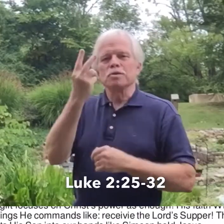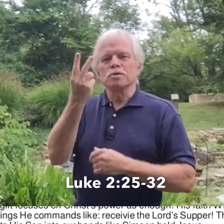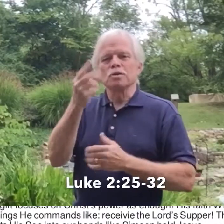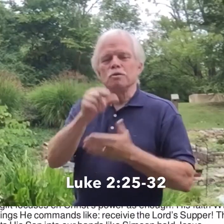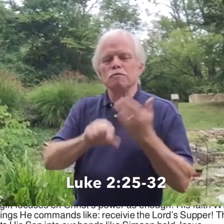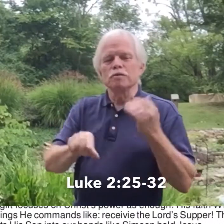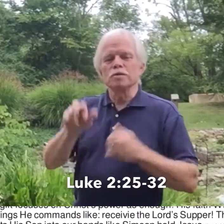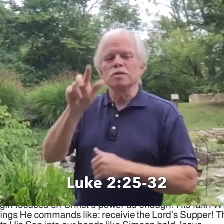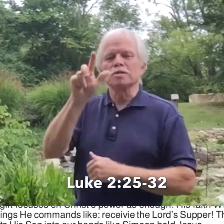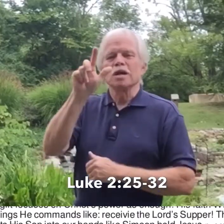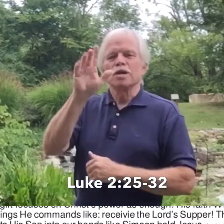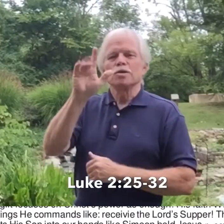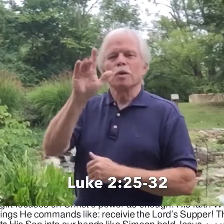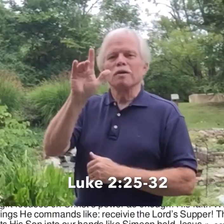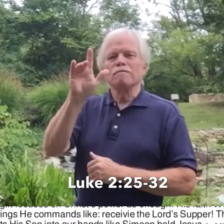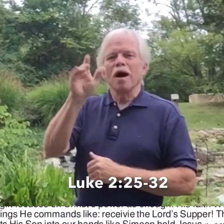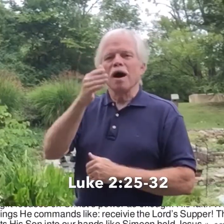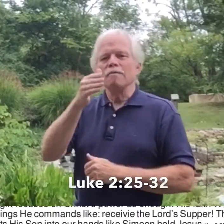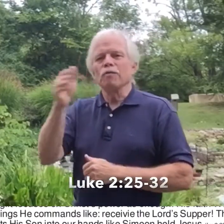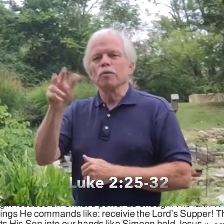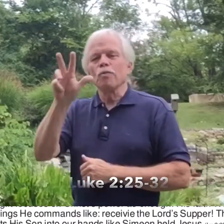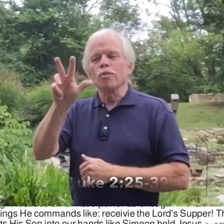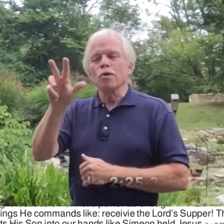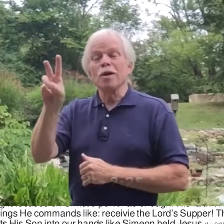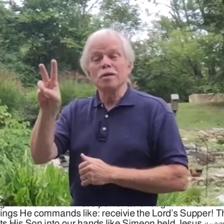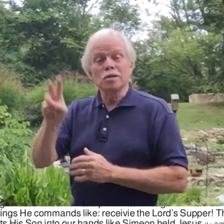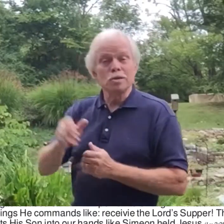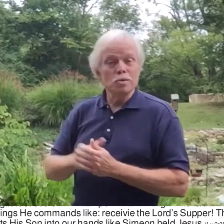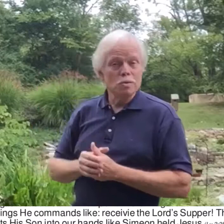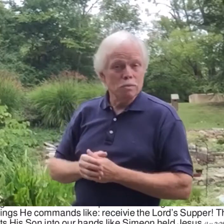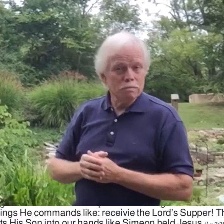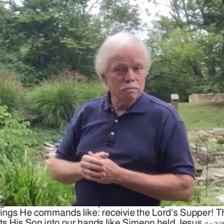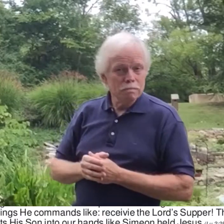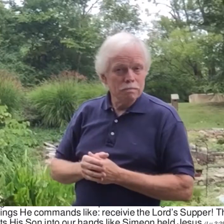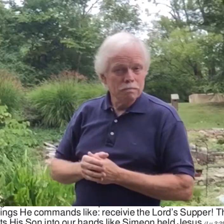2, verses 25 through 32.